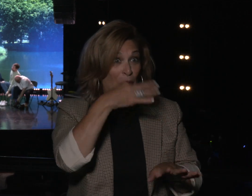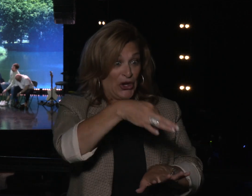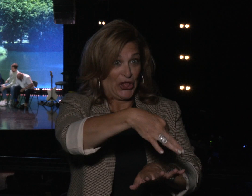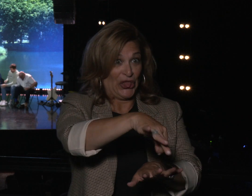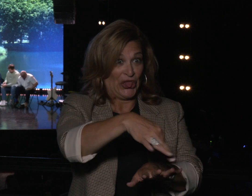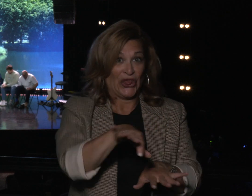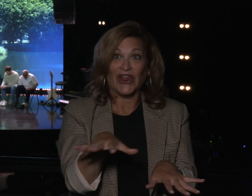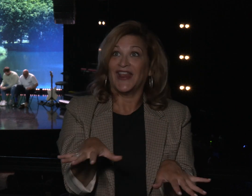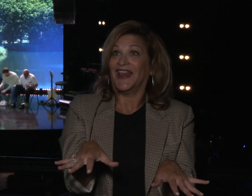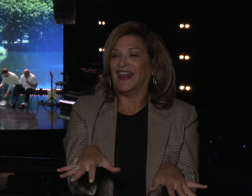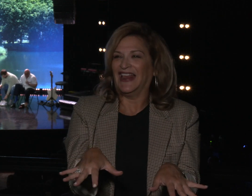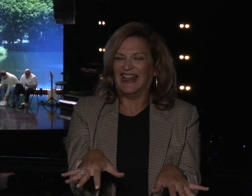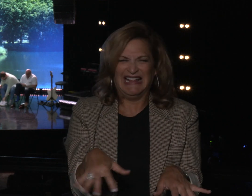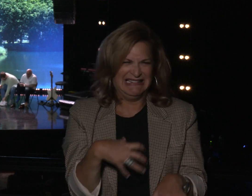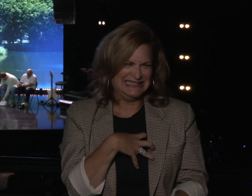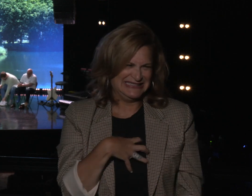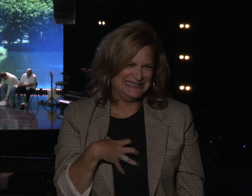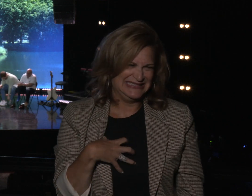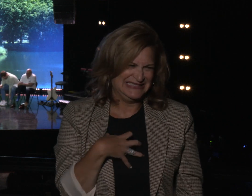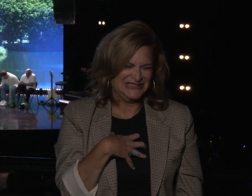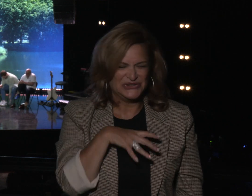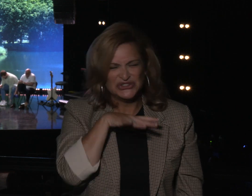nasty, calloused,